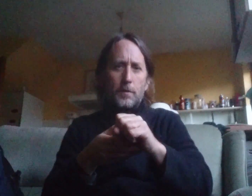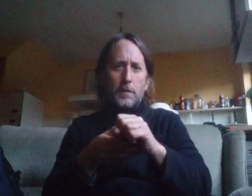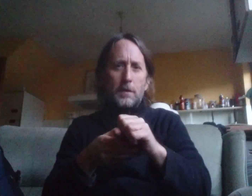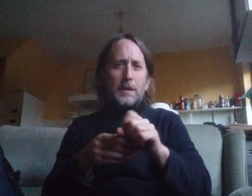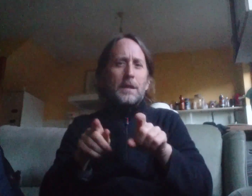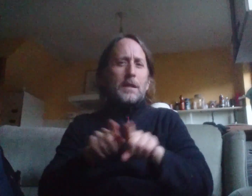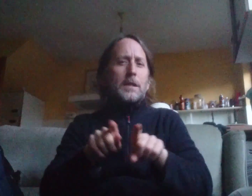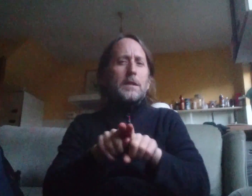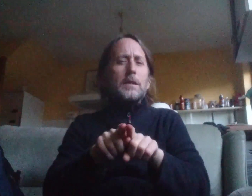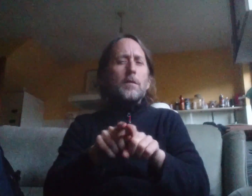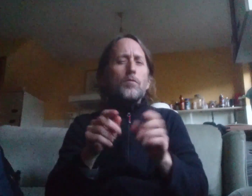holding silverware.